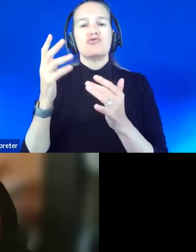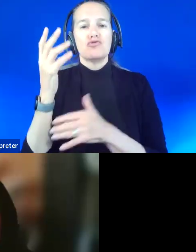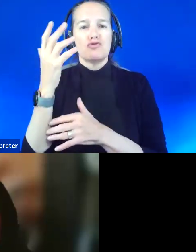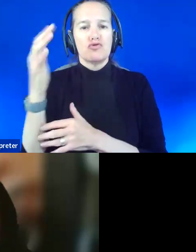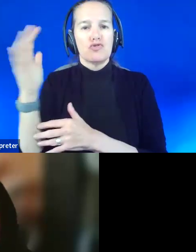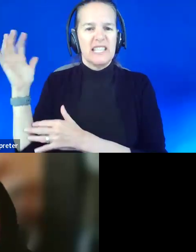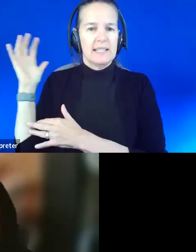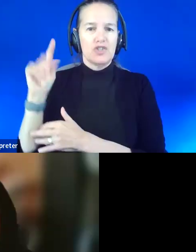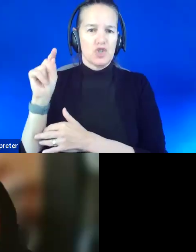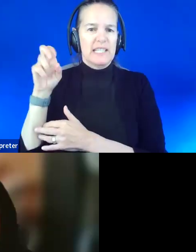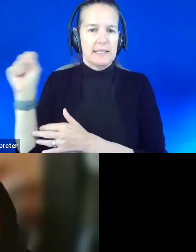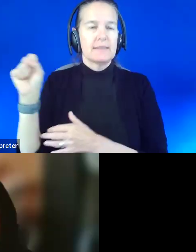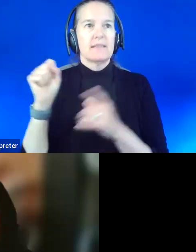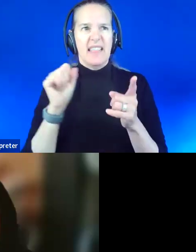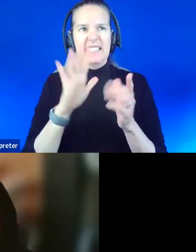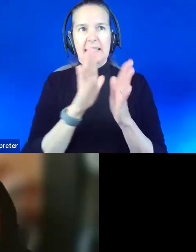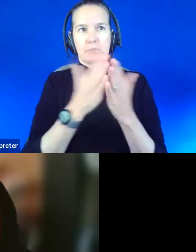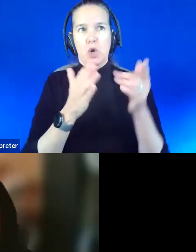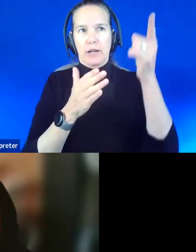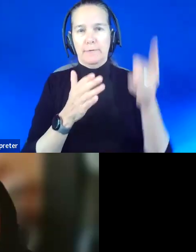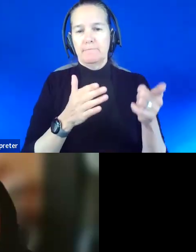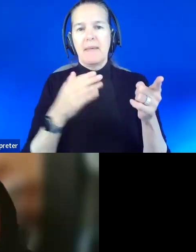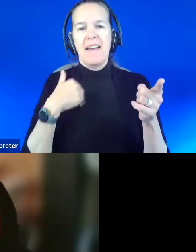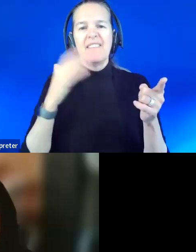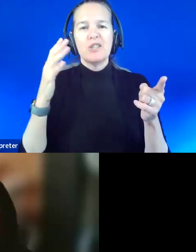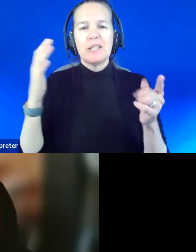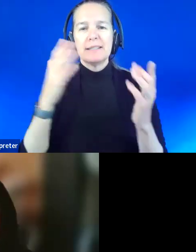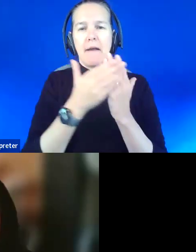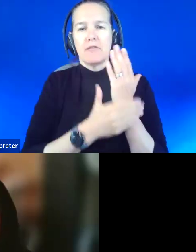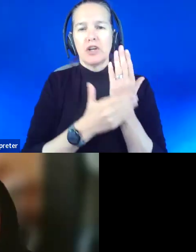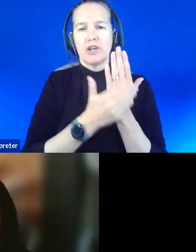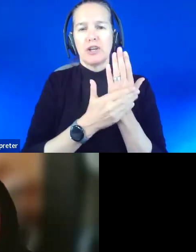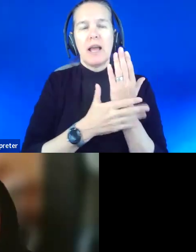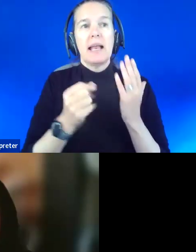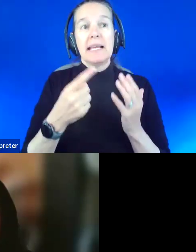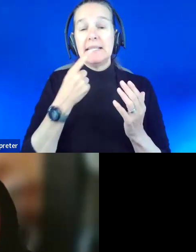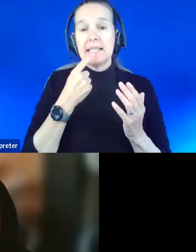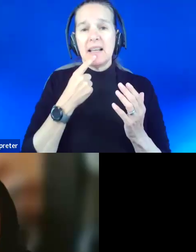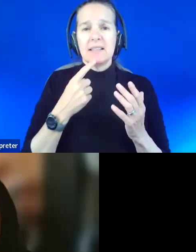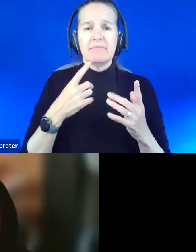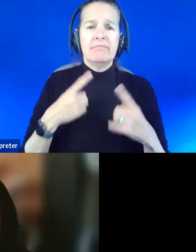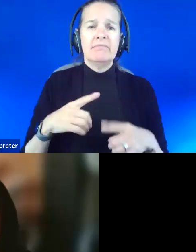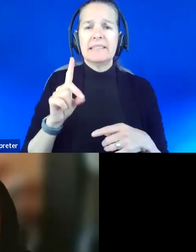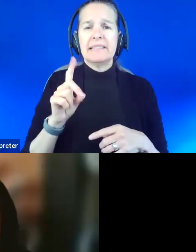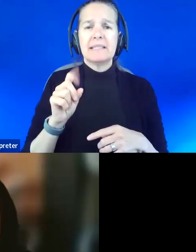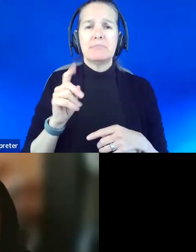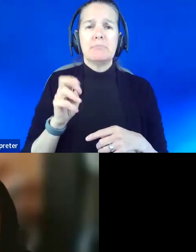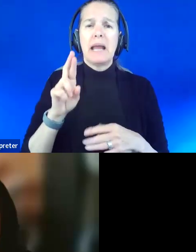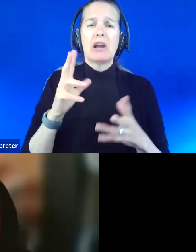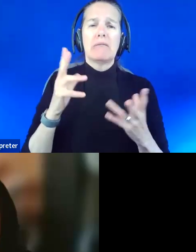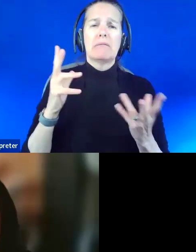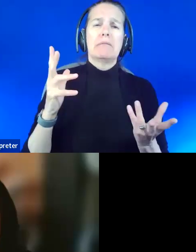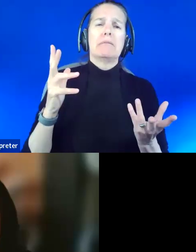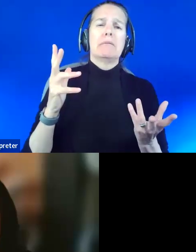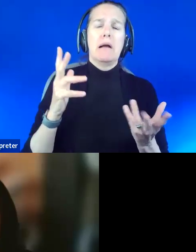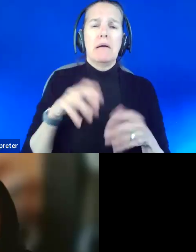for Greater Clarity and Satisfaction in Life, with the trees on the cover. And he says despair is part of the process. And it's very hard because sometimes, even